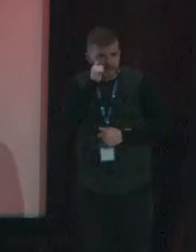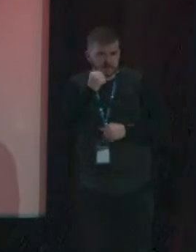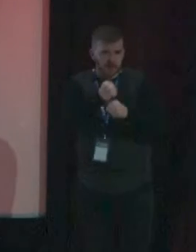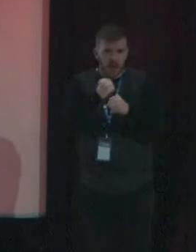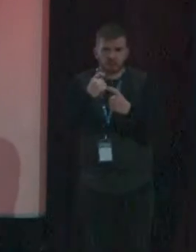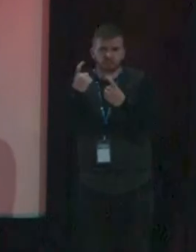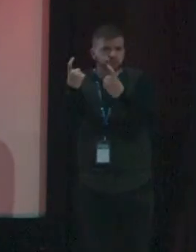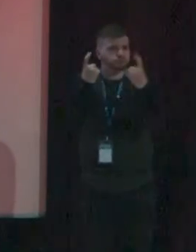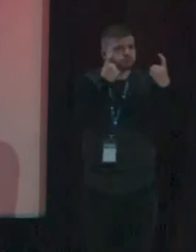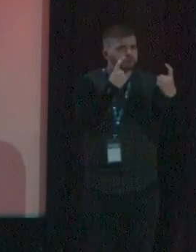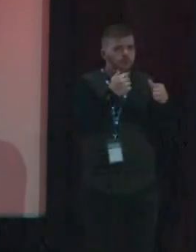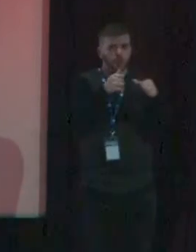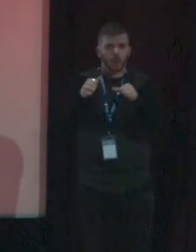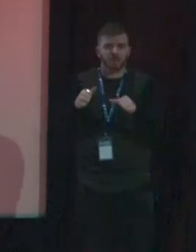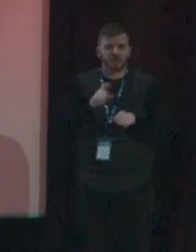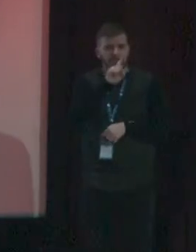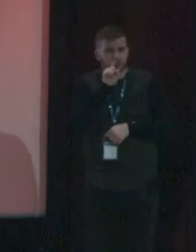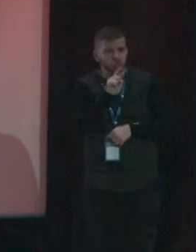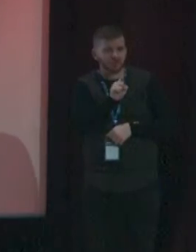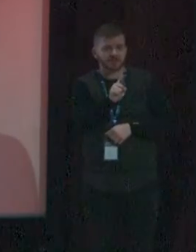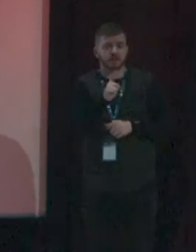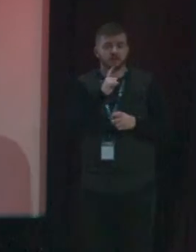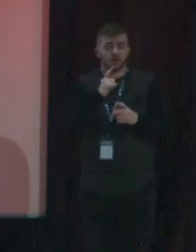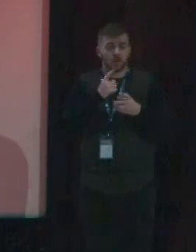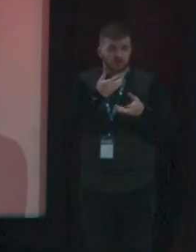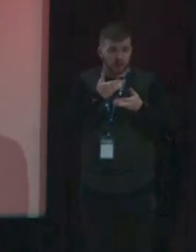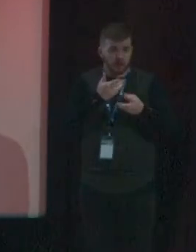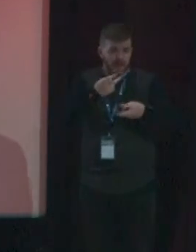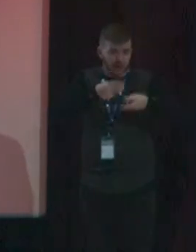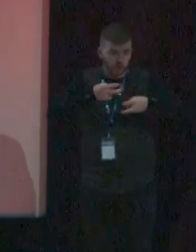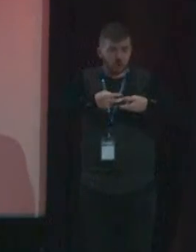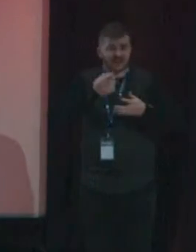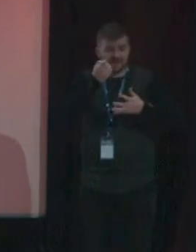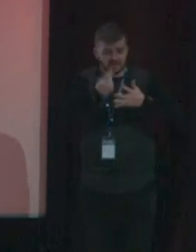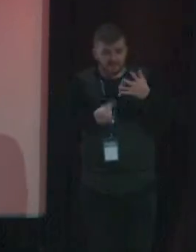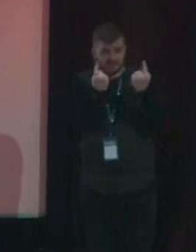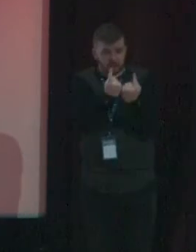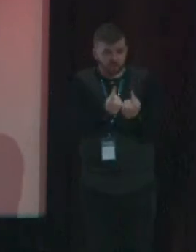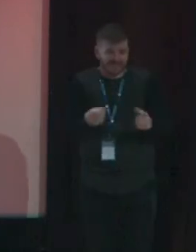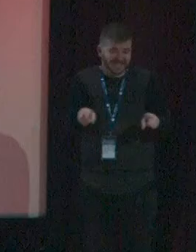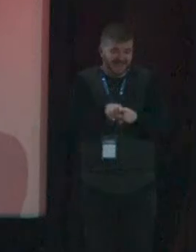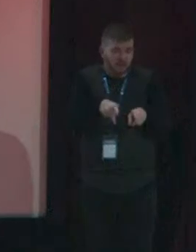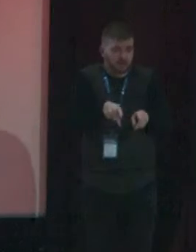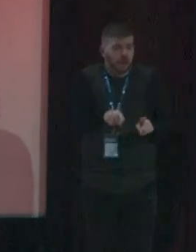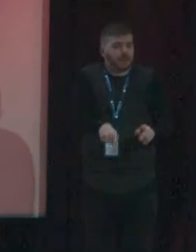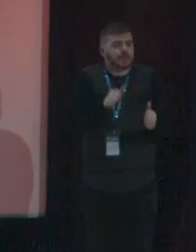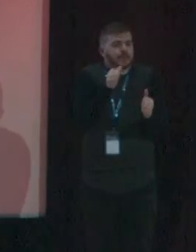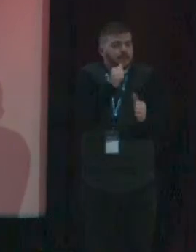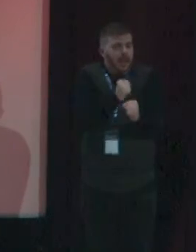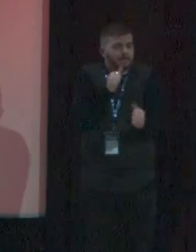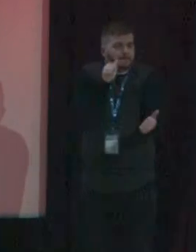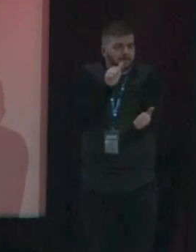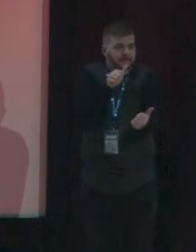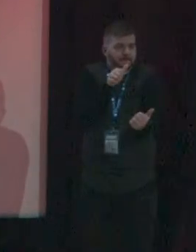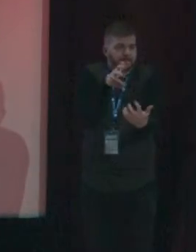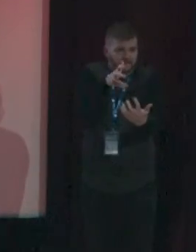out solving mysteries. So it occurred to me that the dialogue engine and the inventory could be the same thing for this style of game. It's all the clues